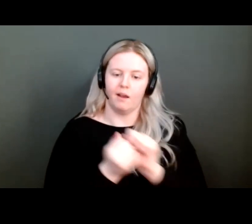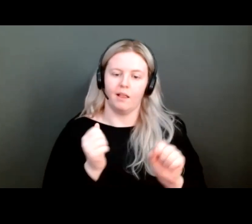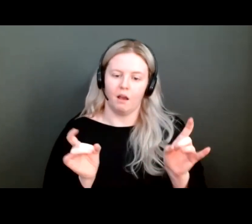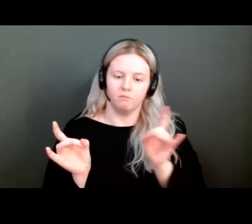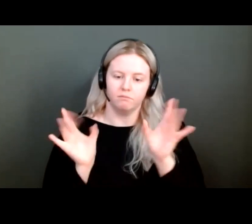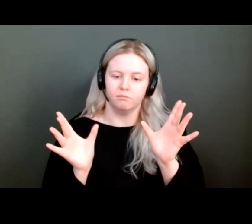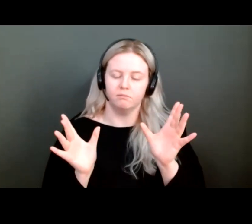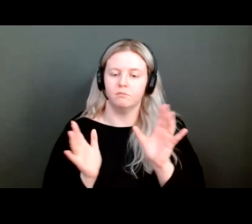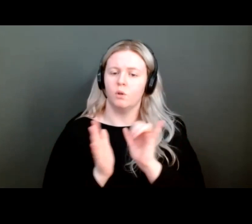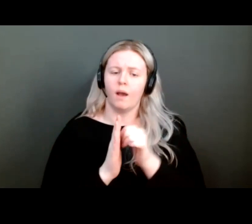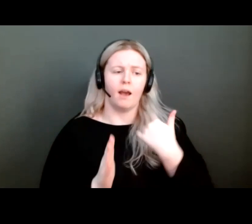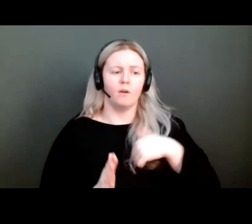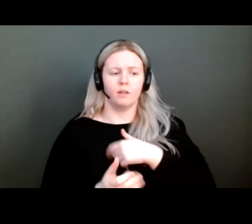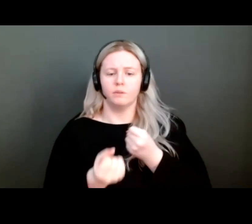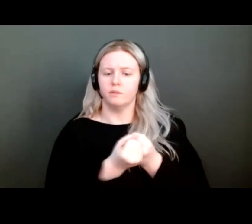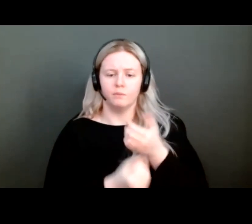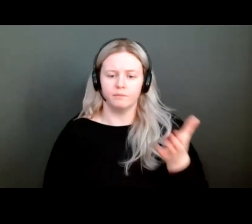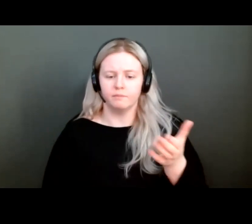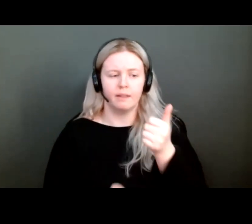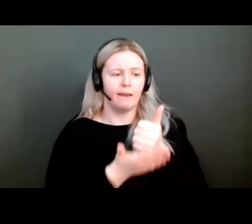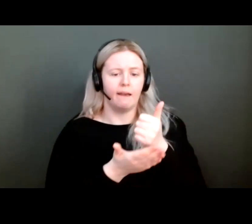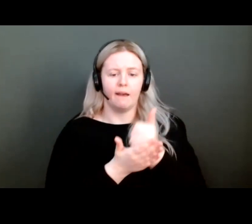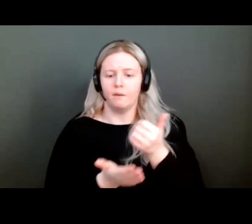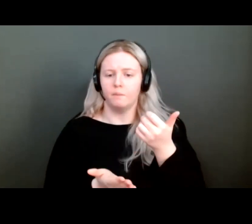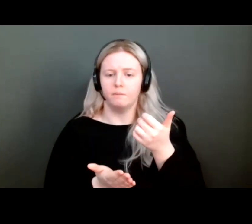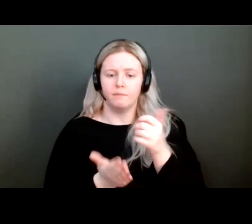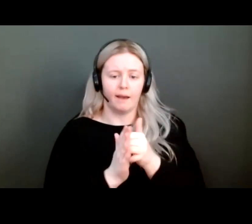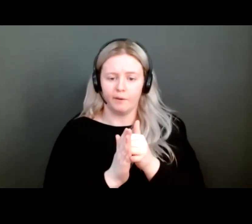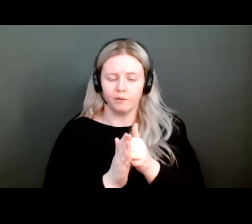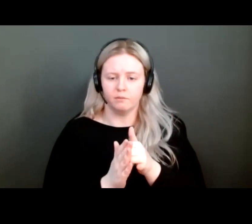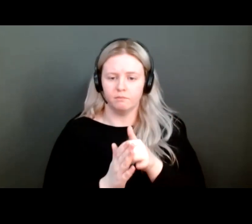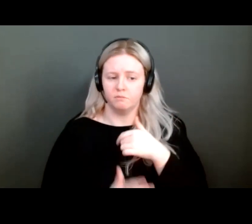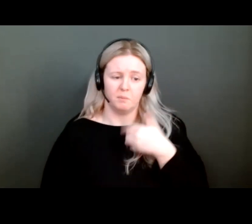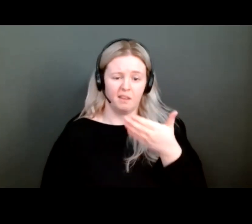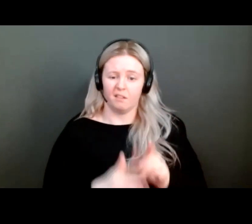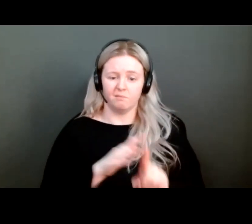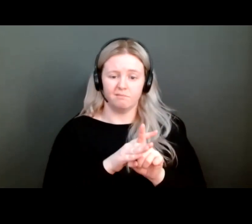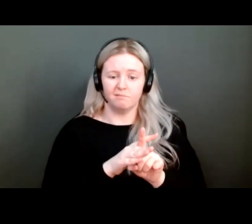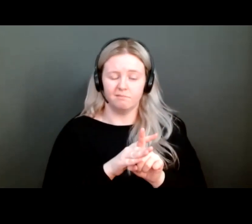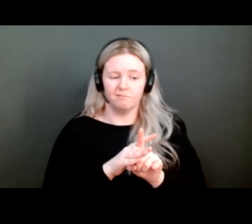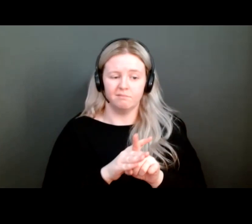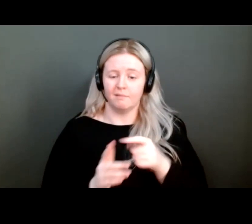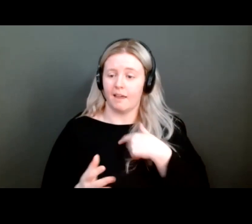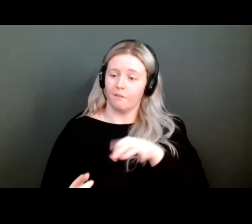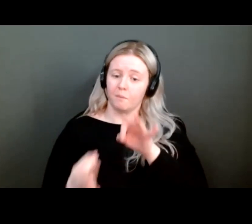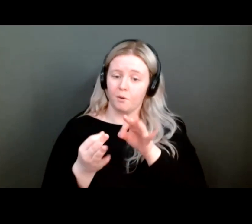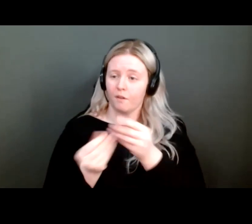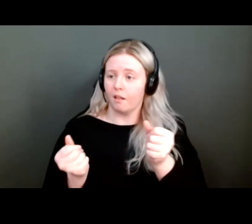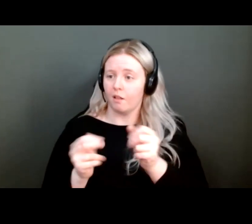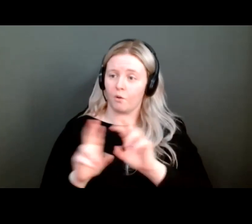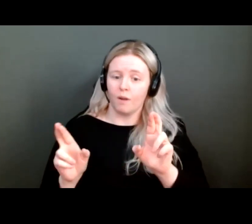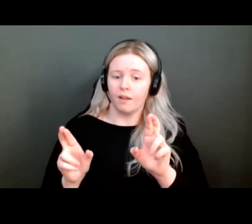you help? Be there in the moment. There's not a cookie cutter approach. There's not an